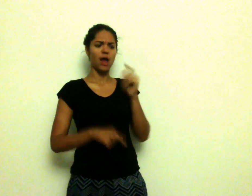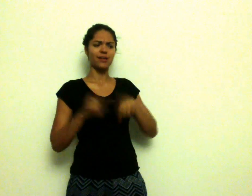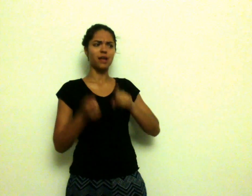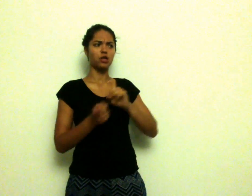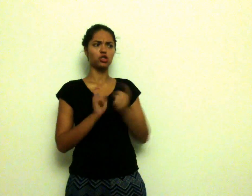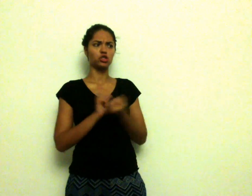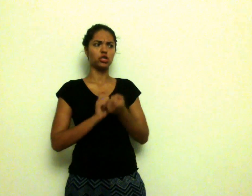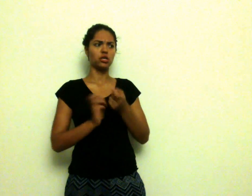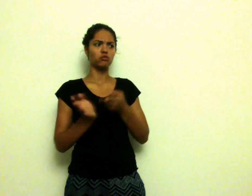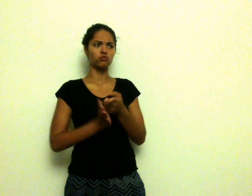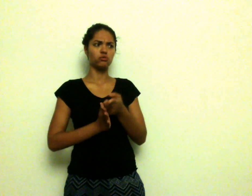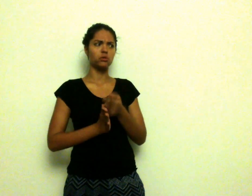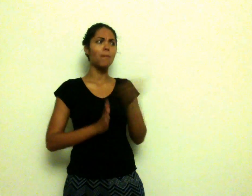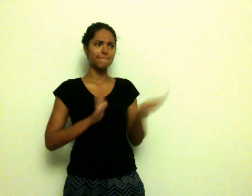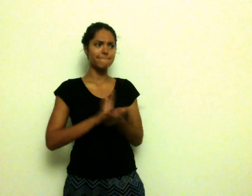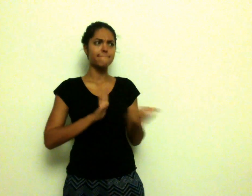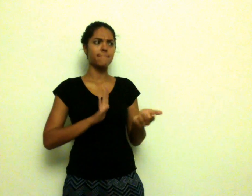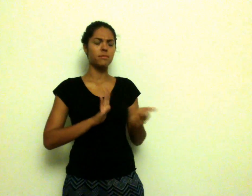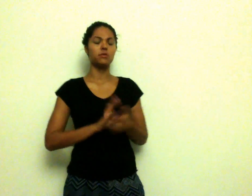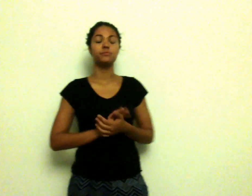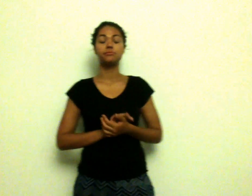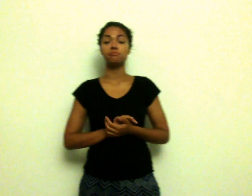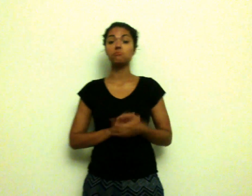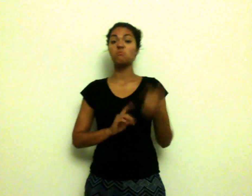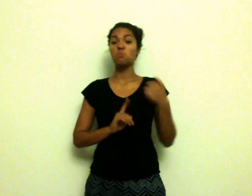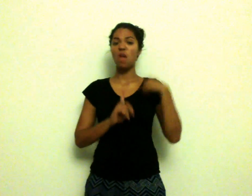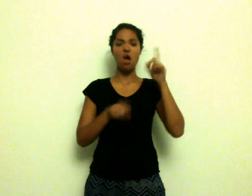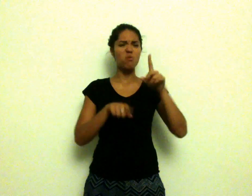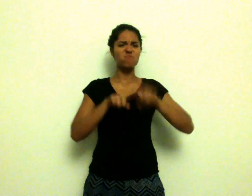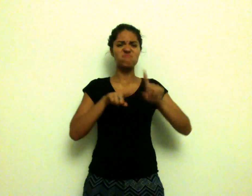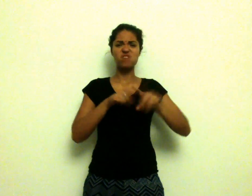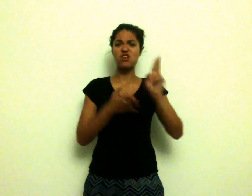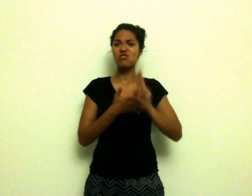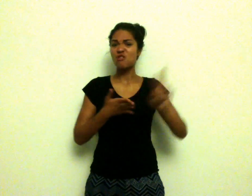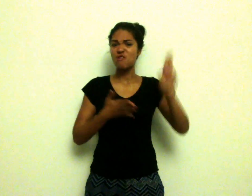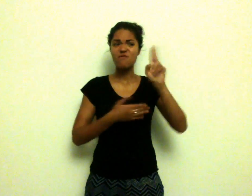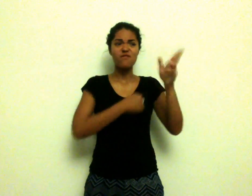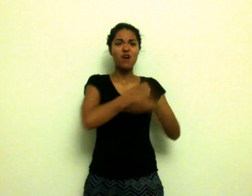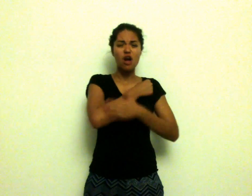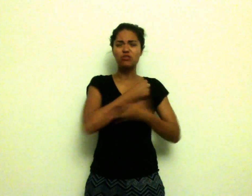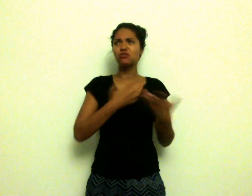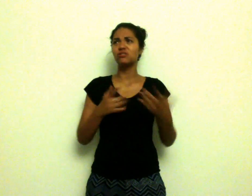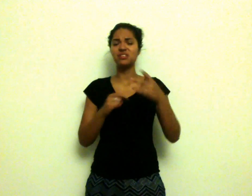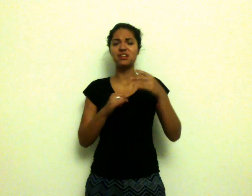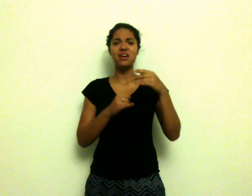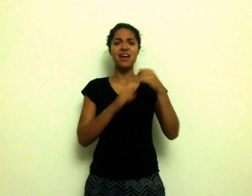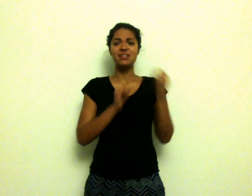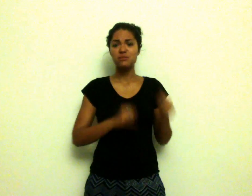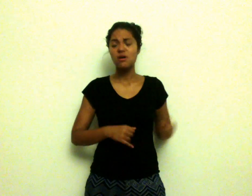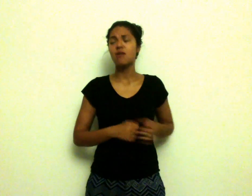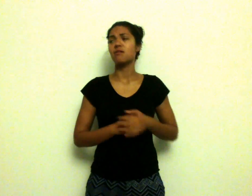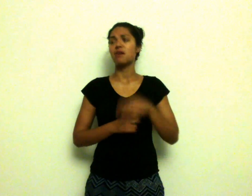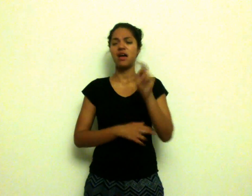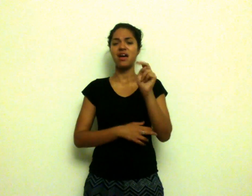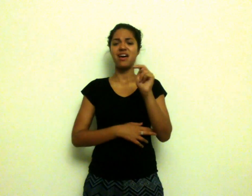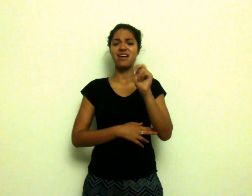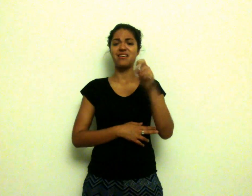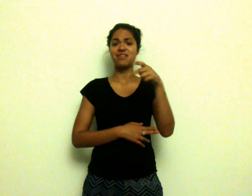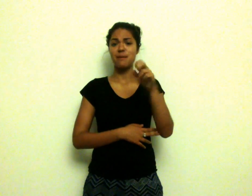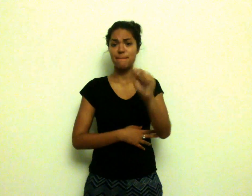been invited to come and now deliver 2 lectures in Syria, in Aleppo, and in Damascus at their leading universities. They had